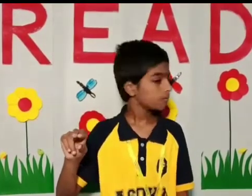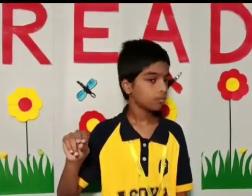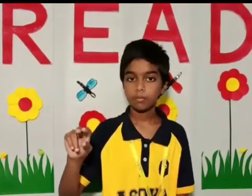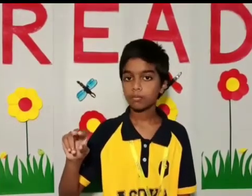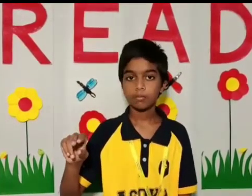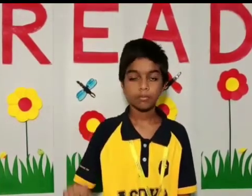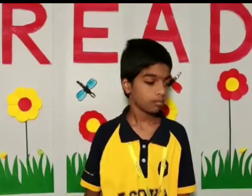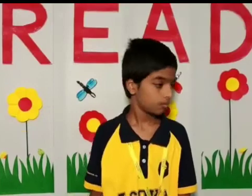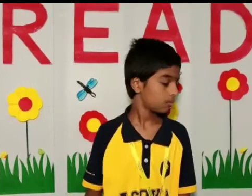no.